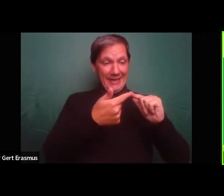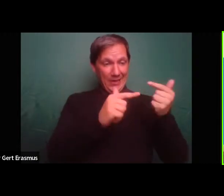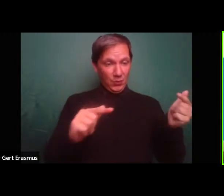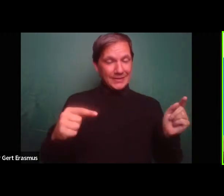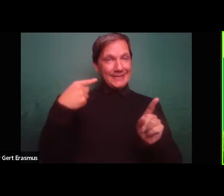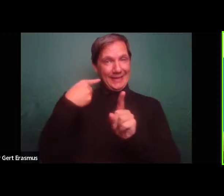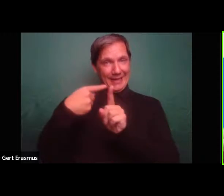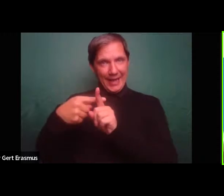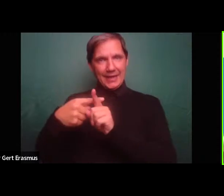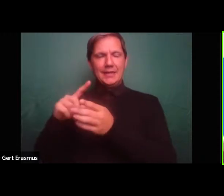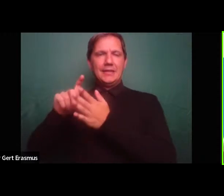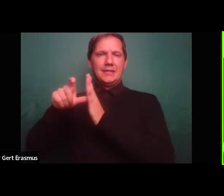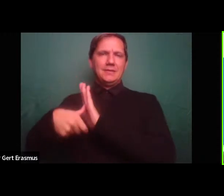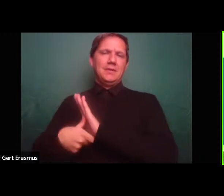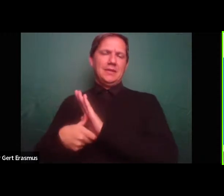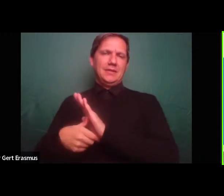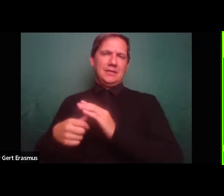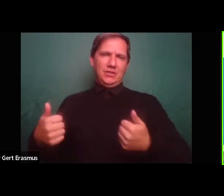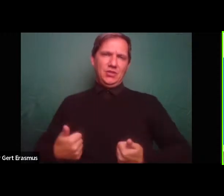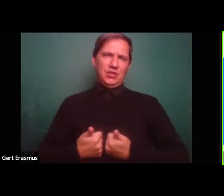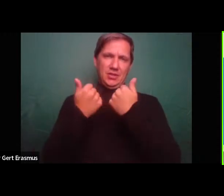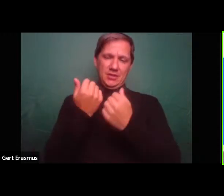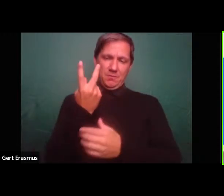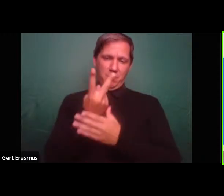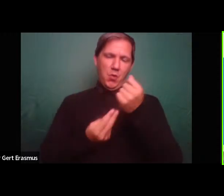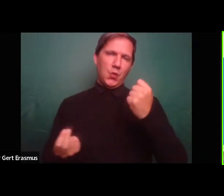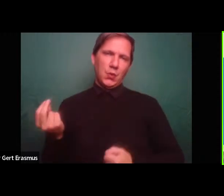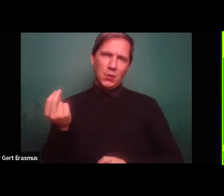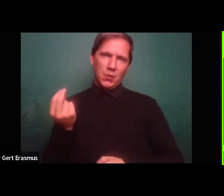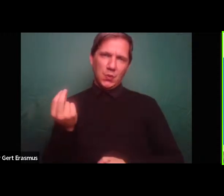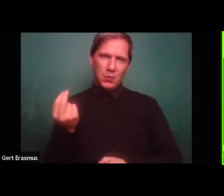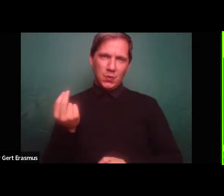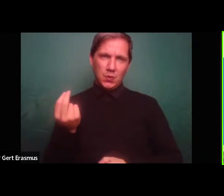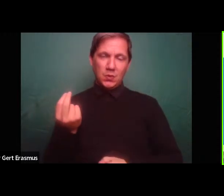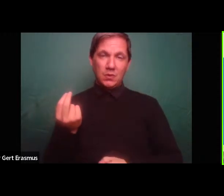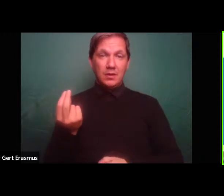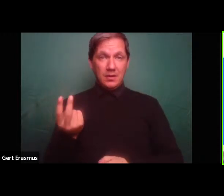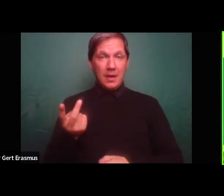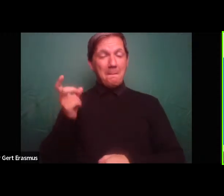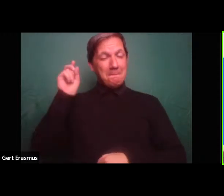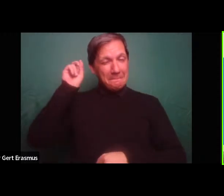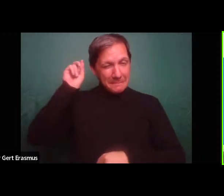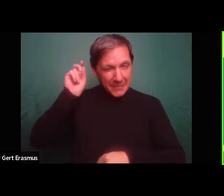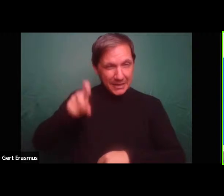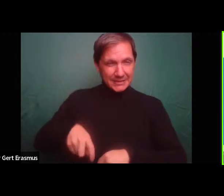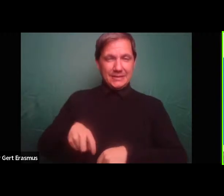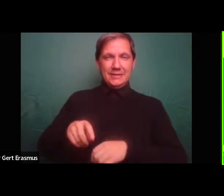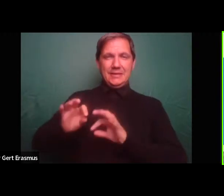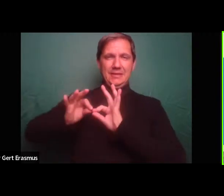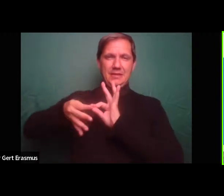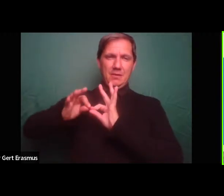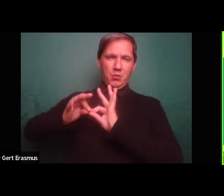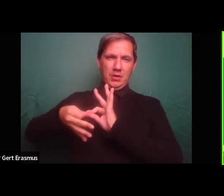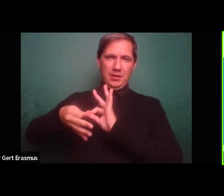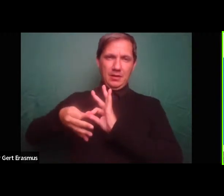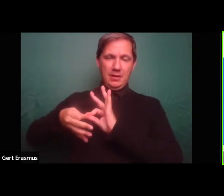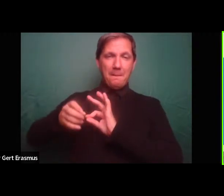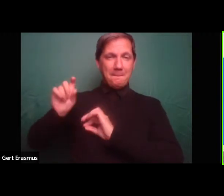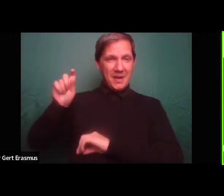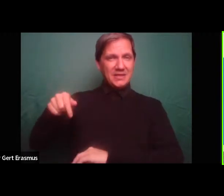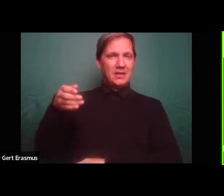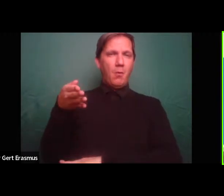disability issue, and that at a minimum, South African Sign Language interpreters are required, but that is a minimum.